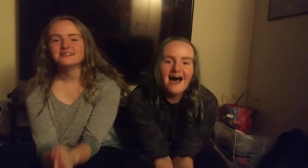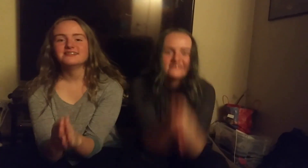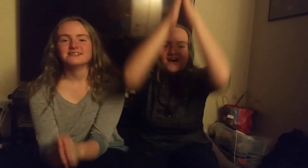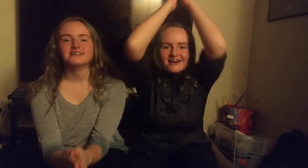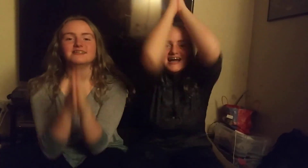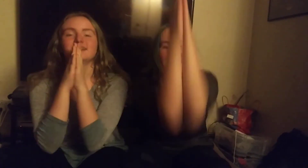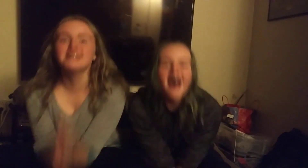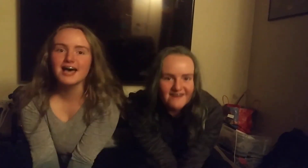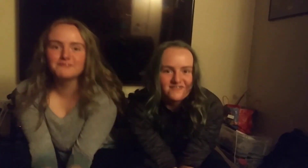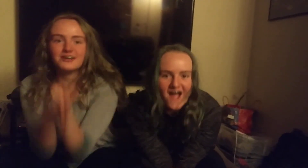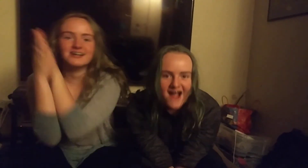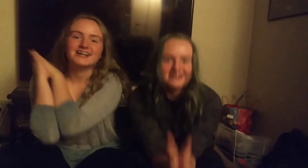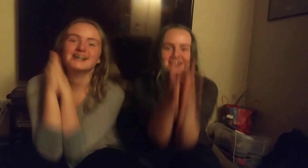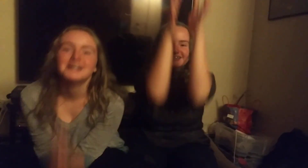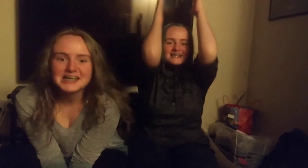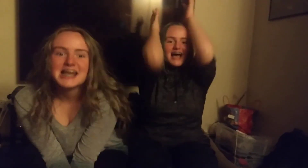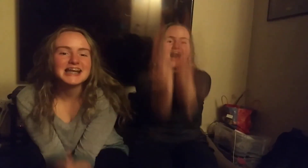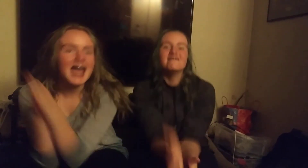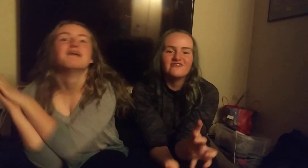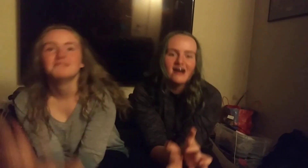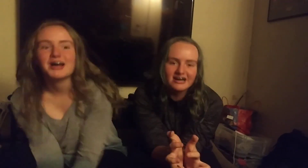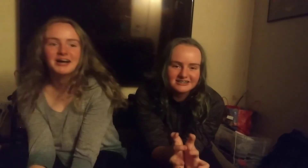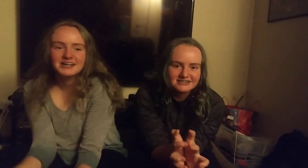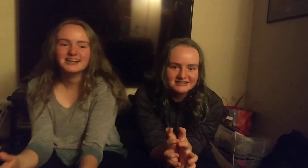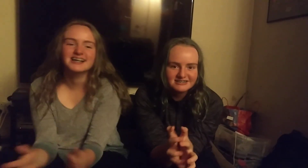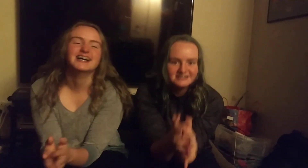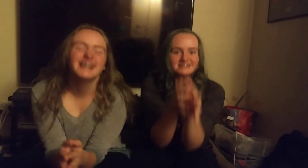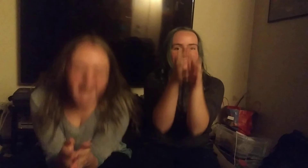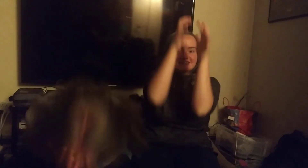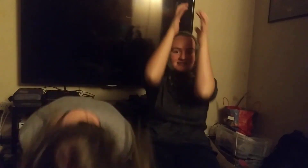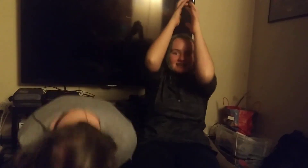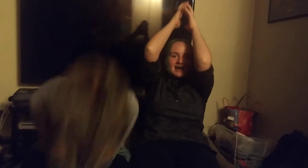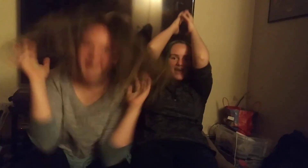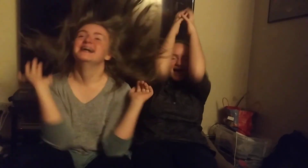Never! Ever! Ever! Ever!